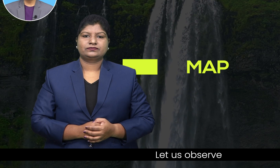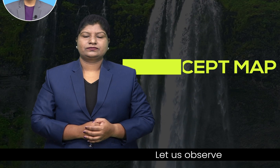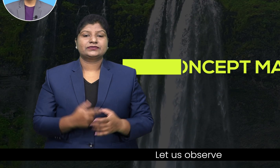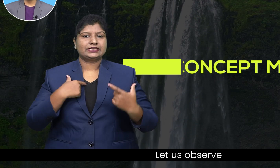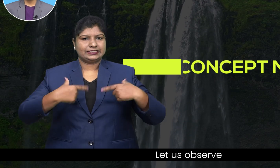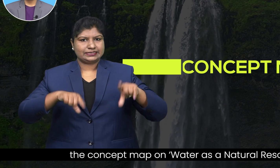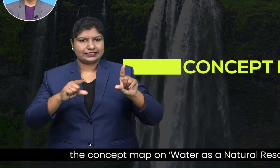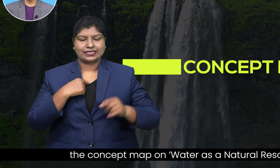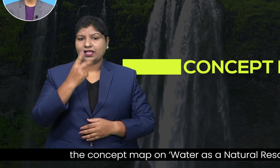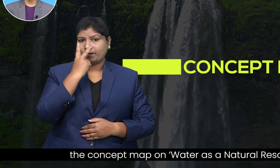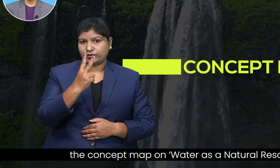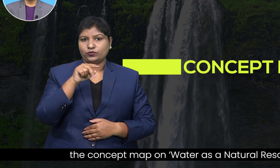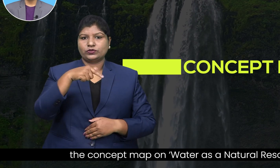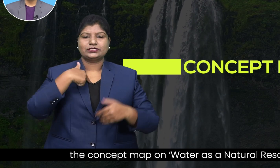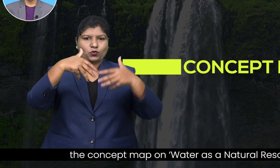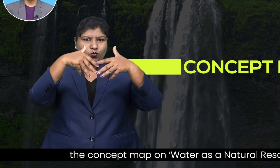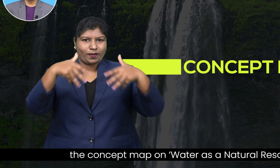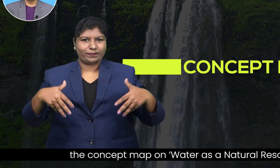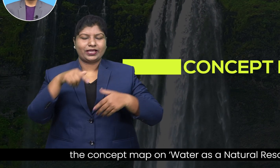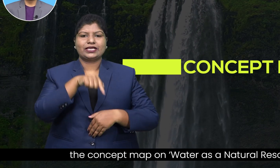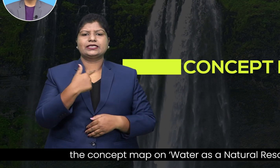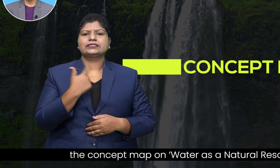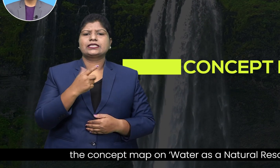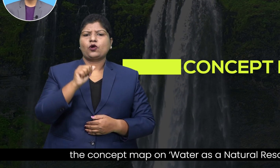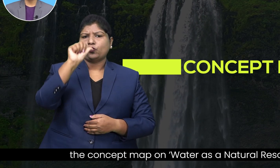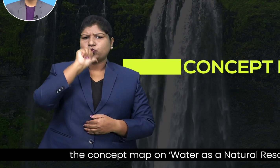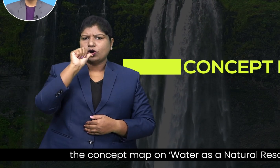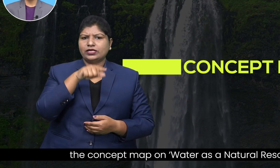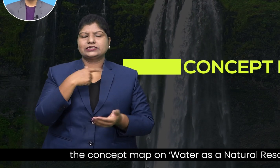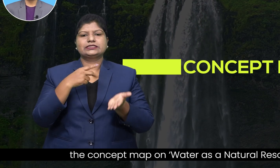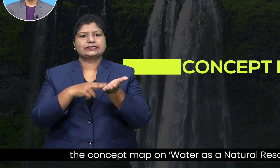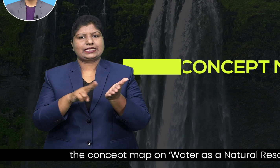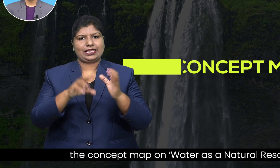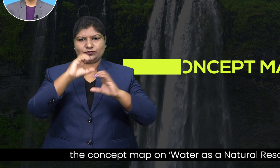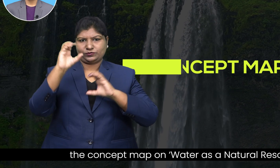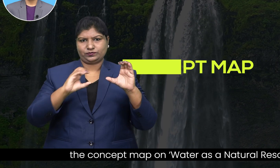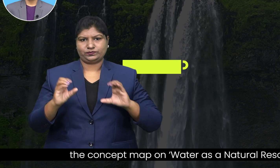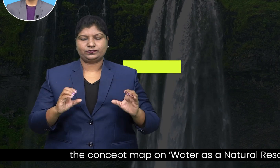Let us observe the concept map on water as a natural resource.